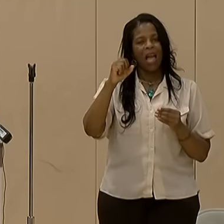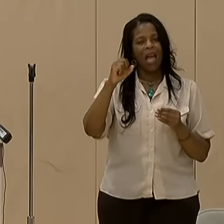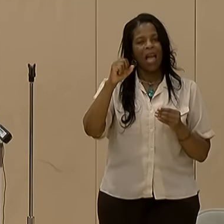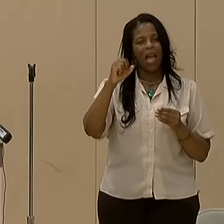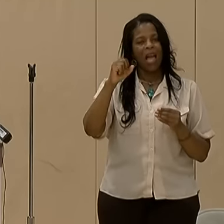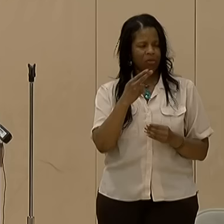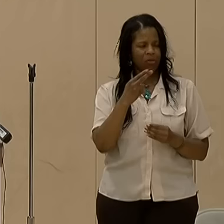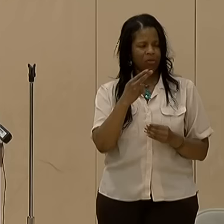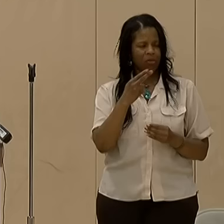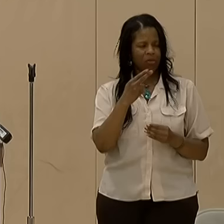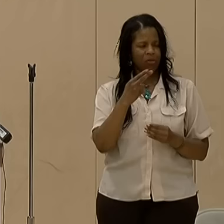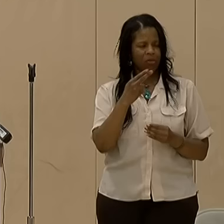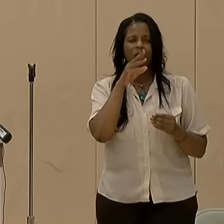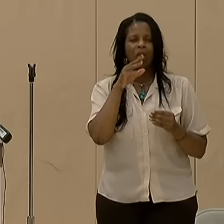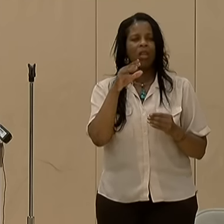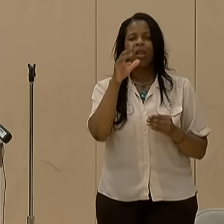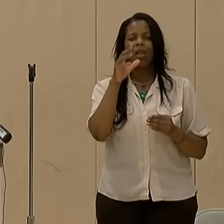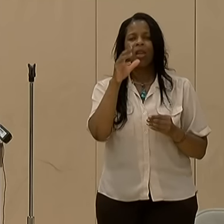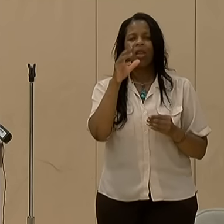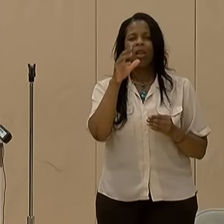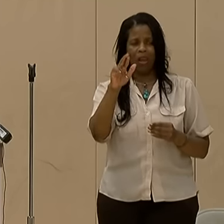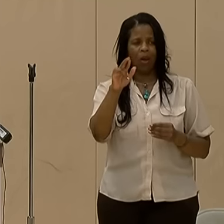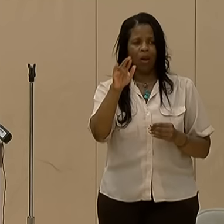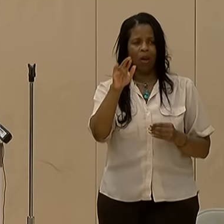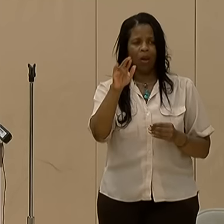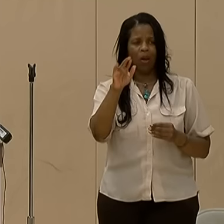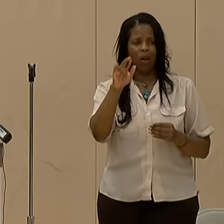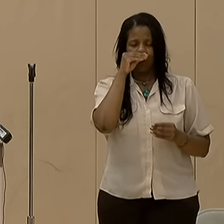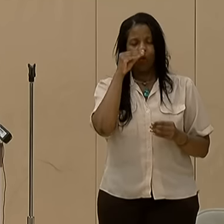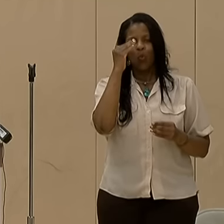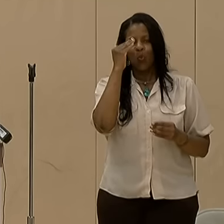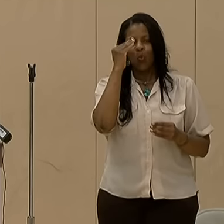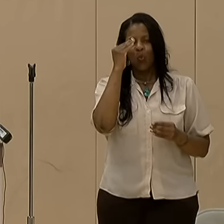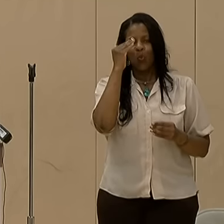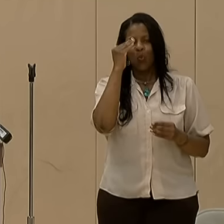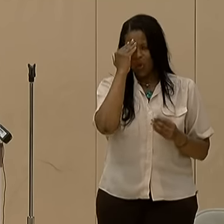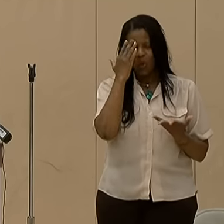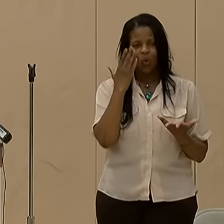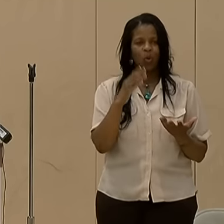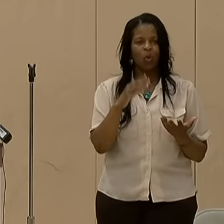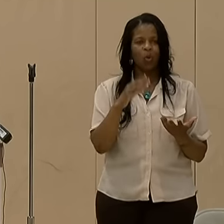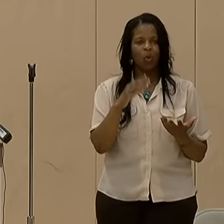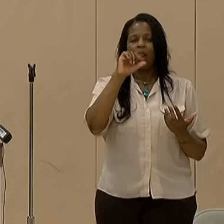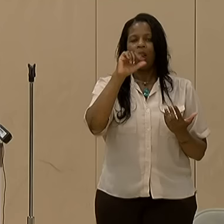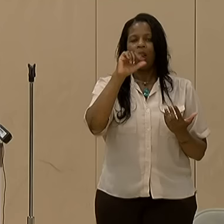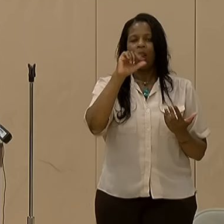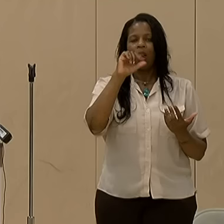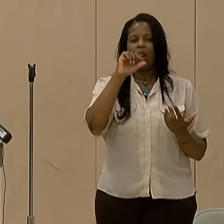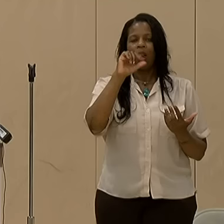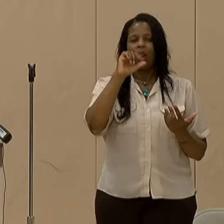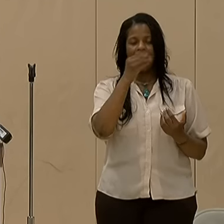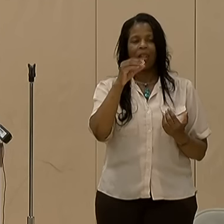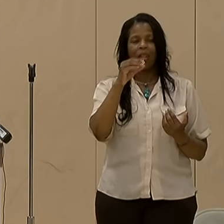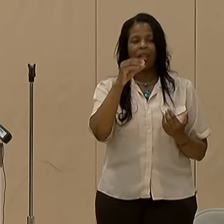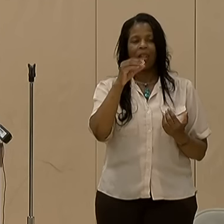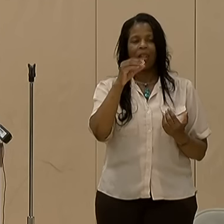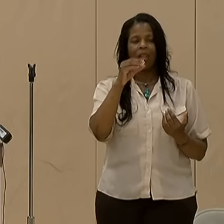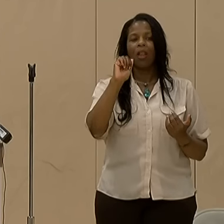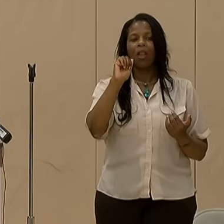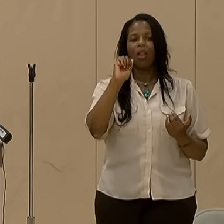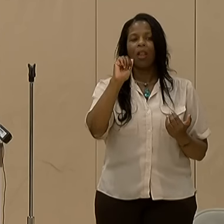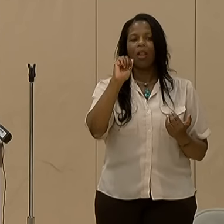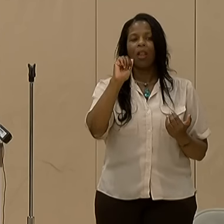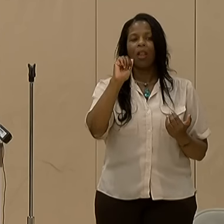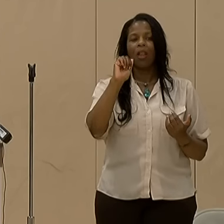know from talking with our counterparts in Lake and Calaveras County that there are high